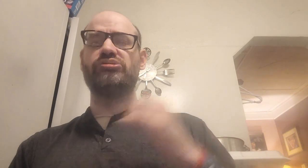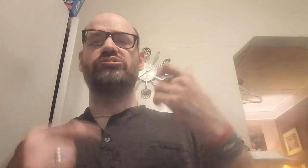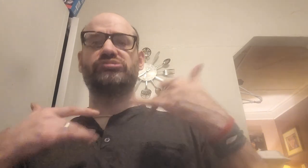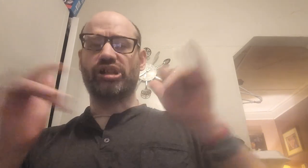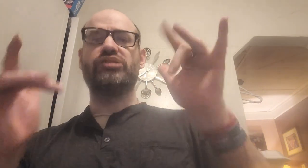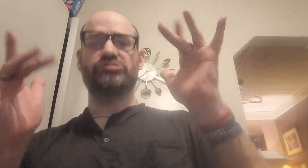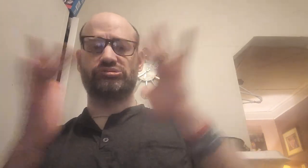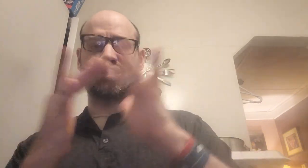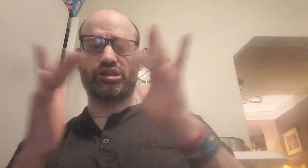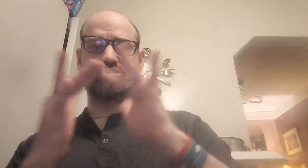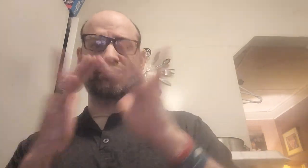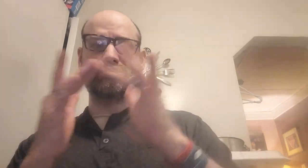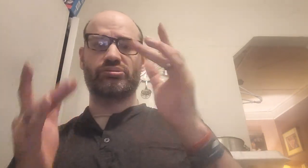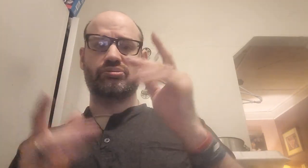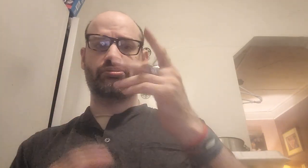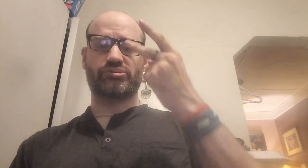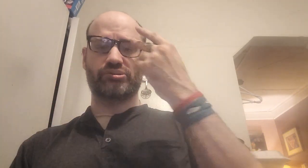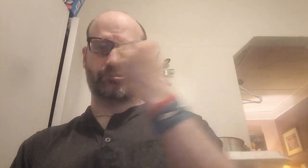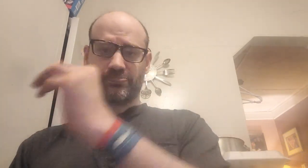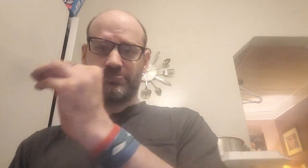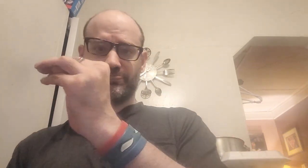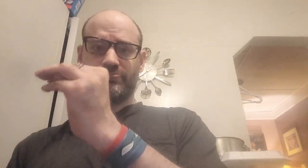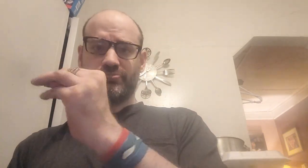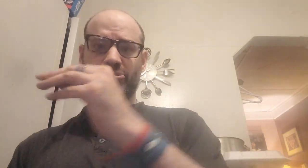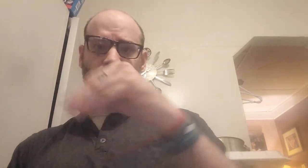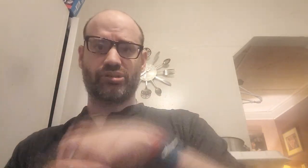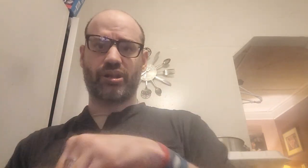Twenty-8 years ago, I keep in contact on Instagram.